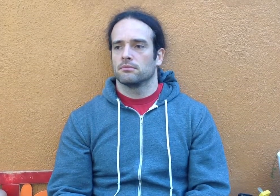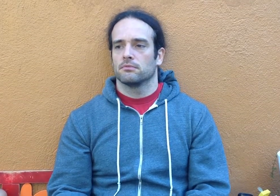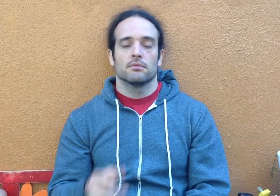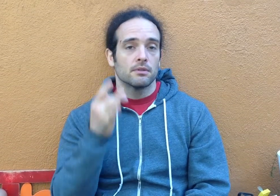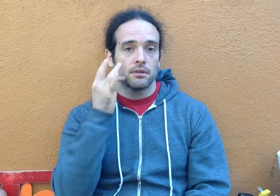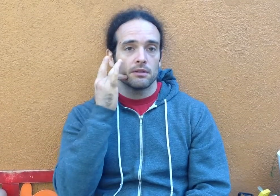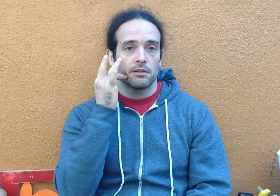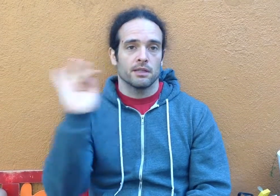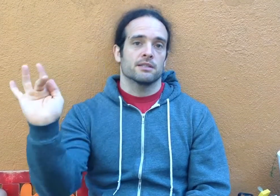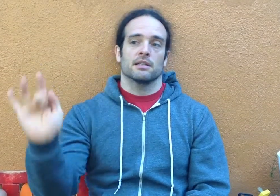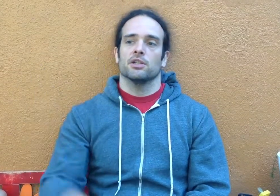Delicious.